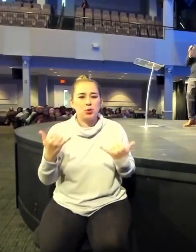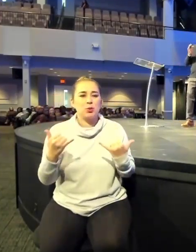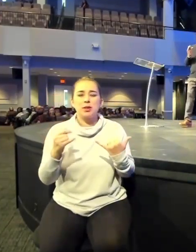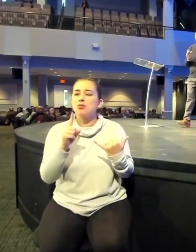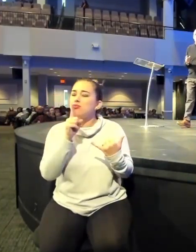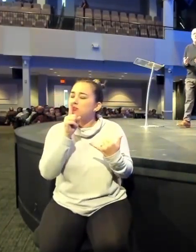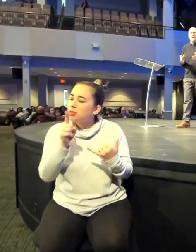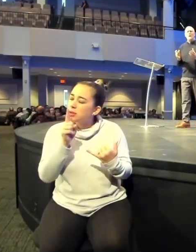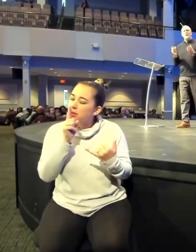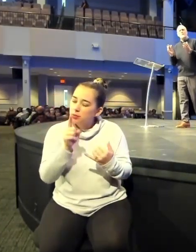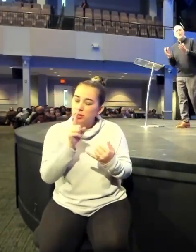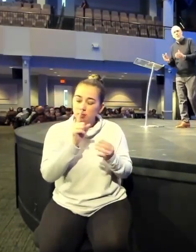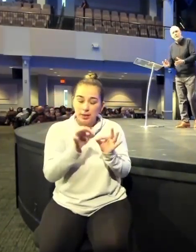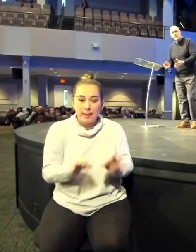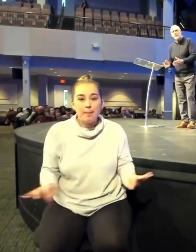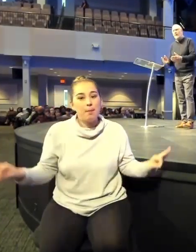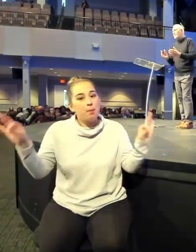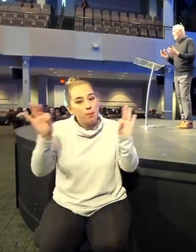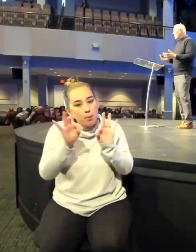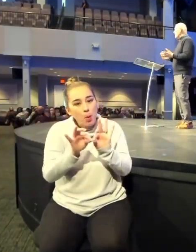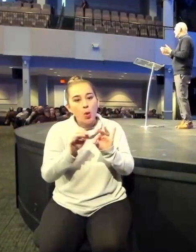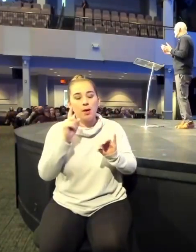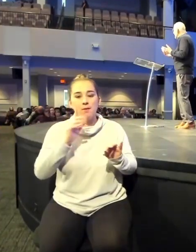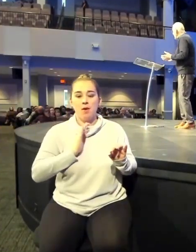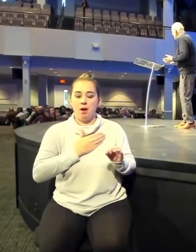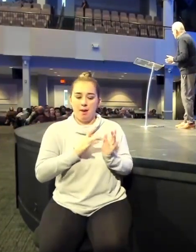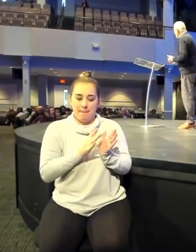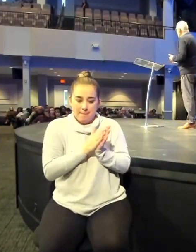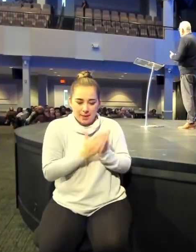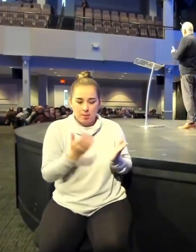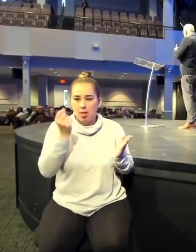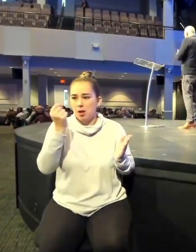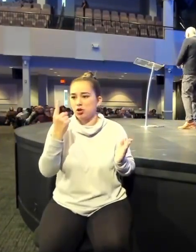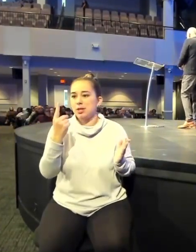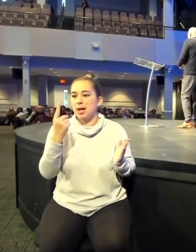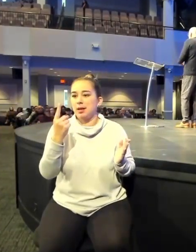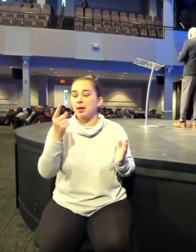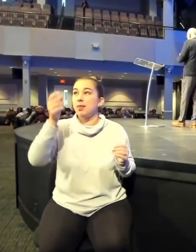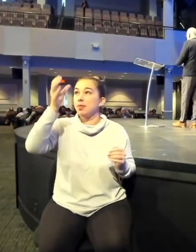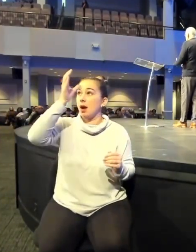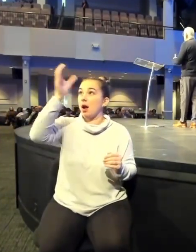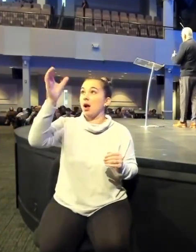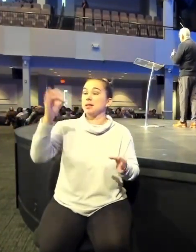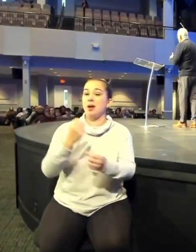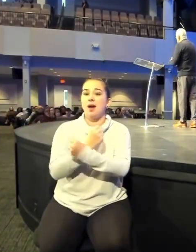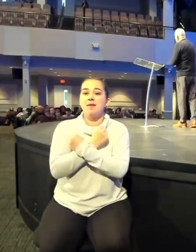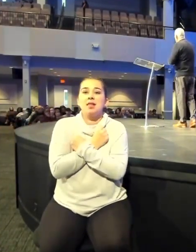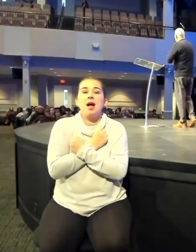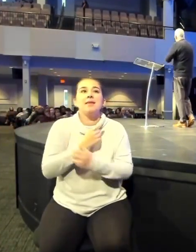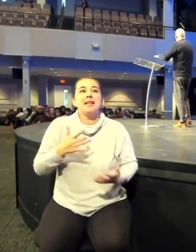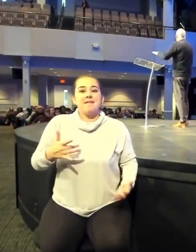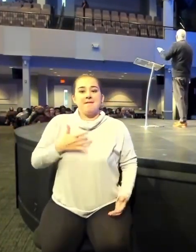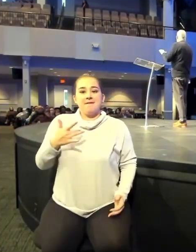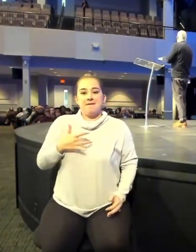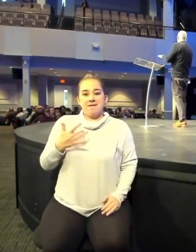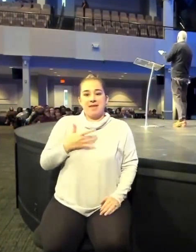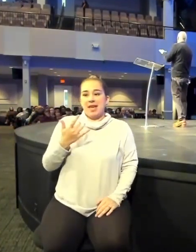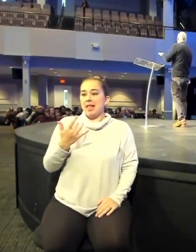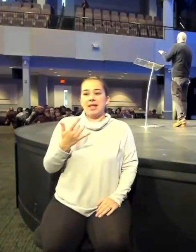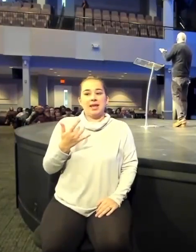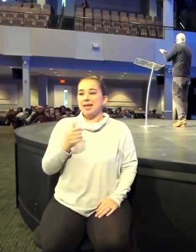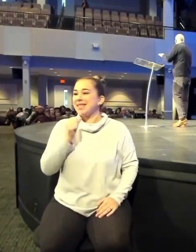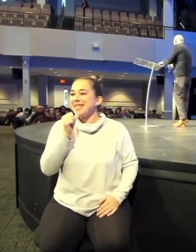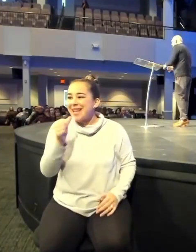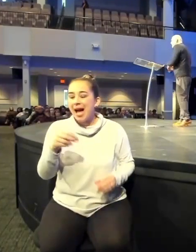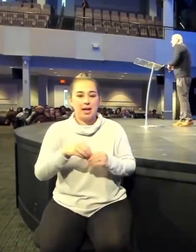so extremely important for our biblical understanding. The concept of love being a feeling is nowhere found